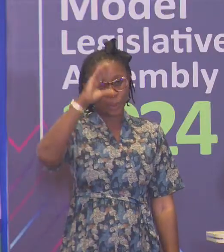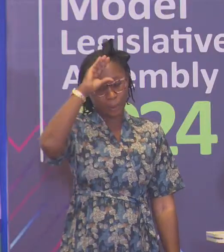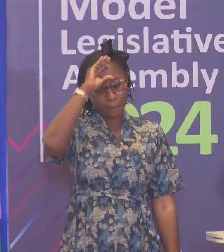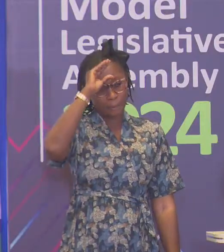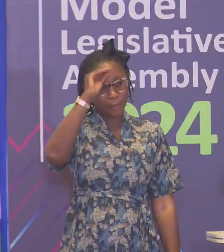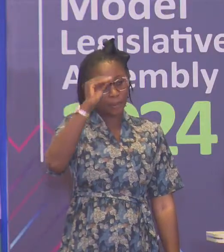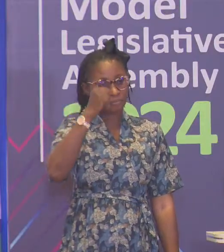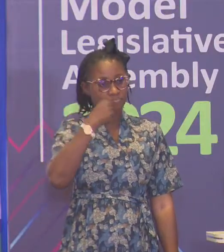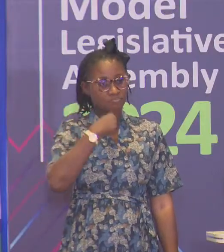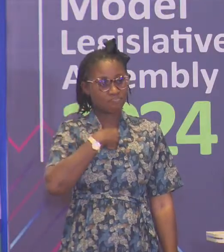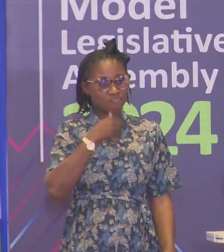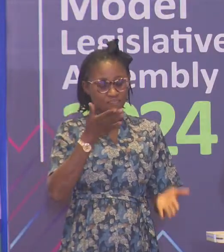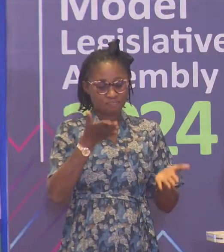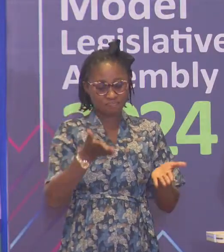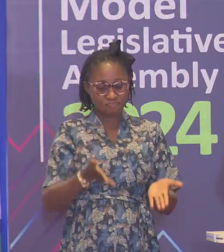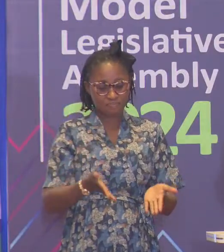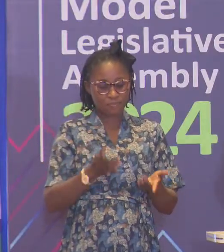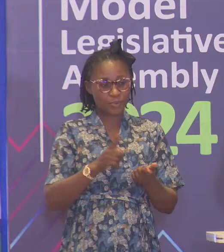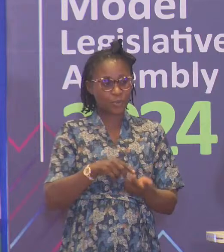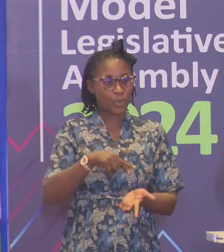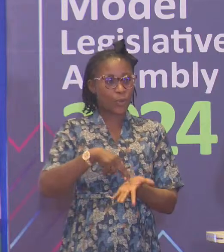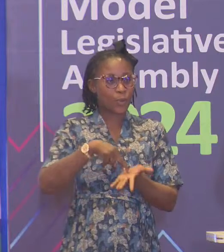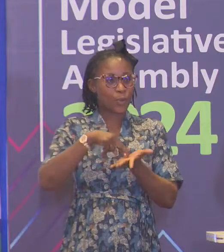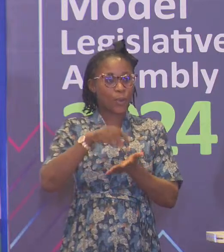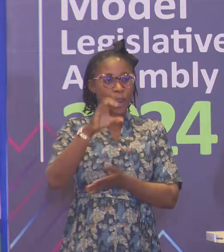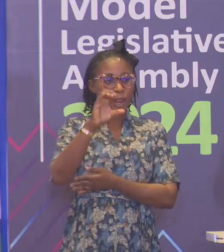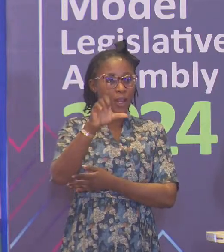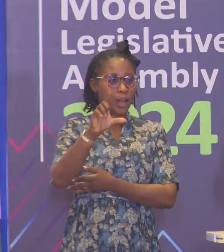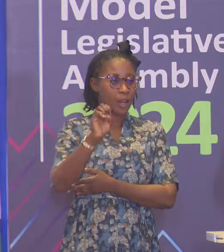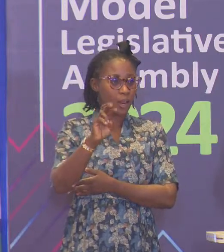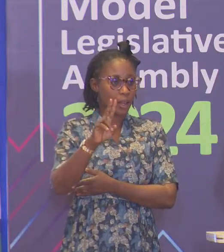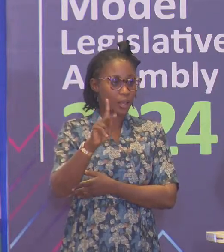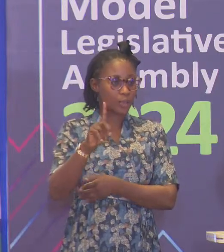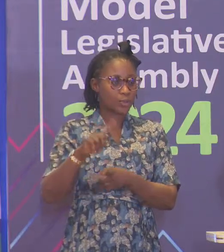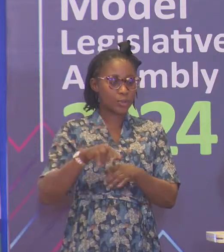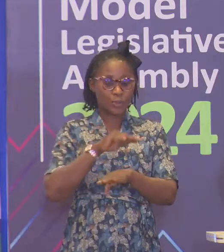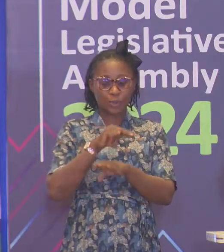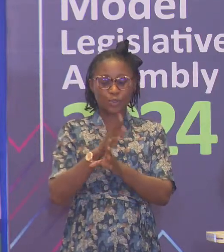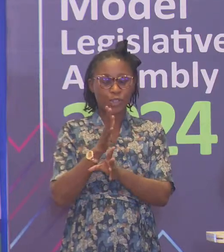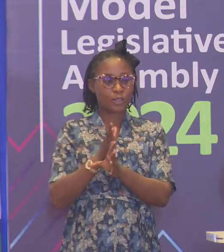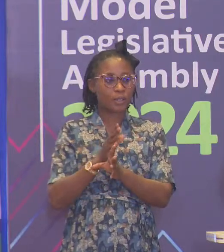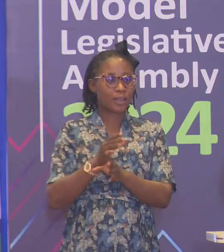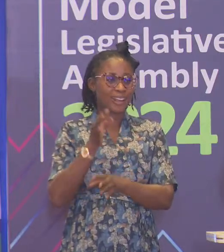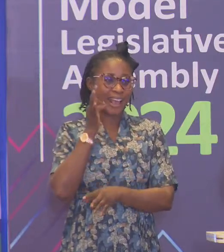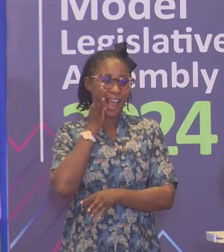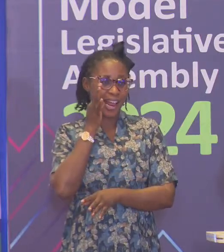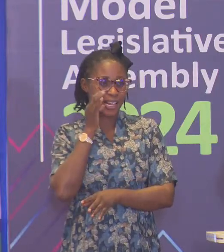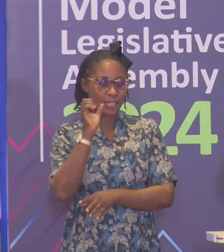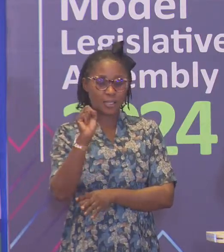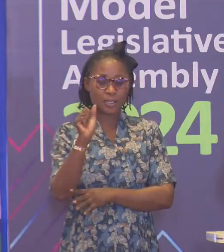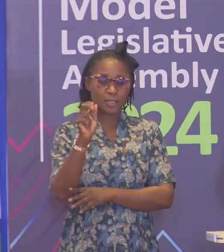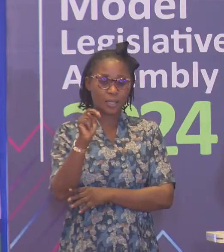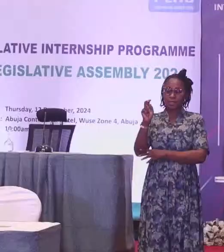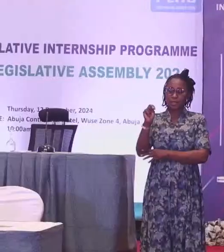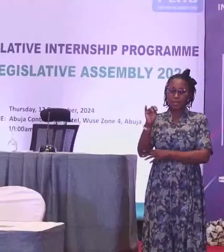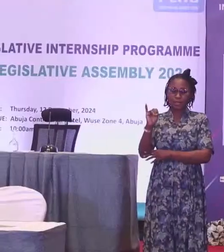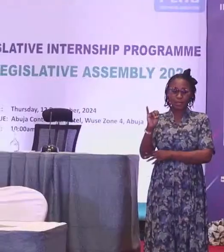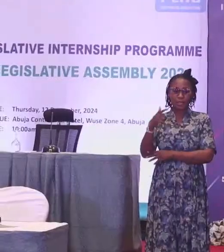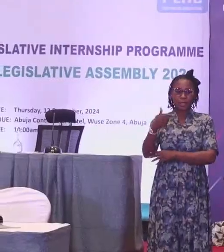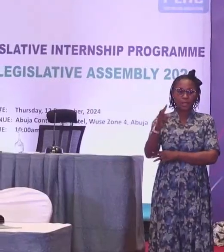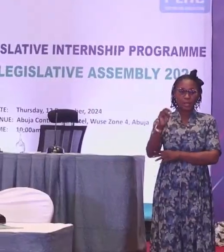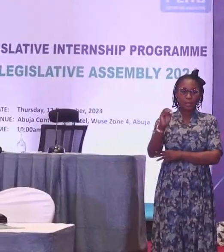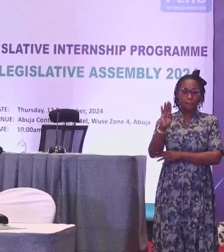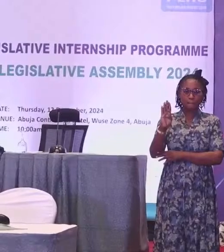I'm here to represent the clerk to the National Assembly, Alhaji Sani Magaji Dambawa,